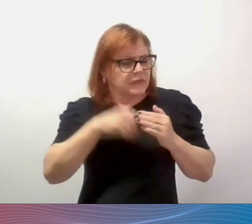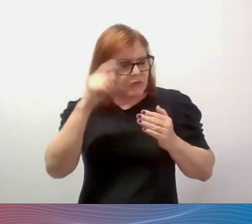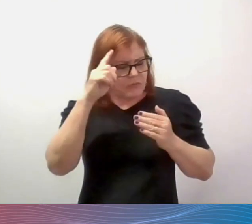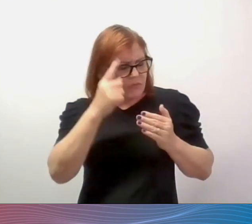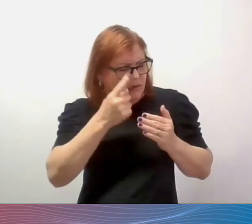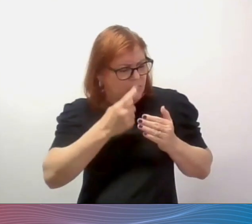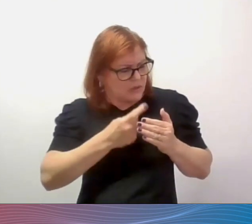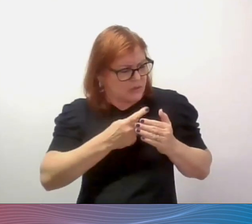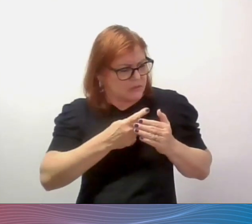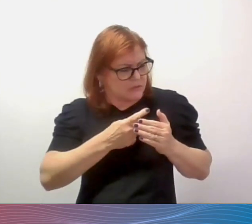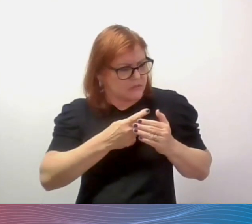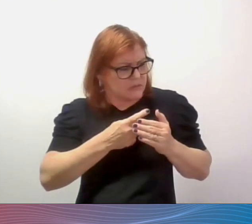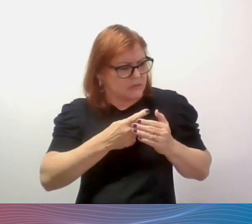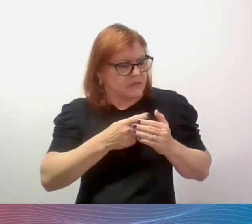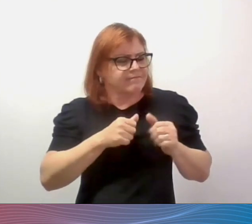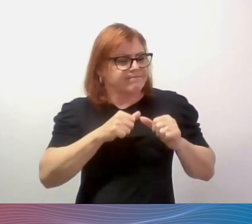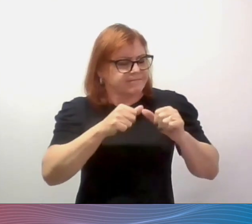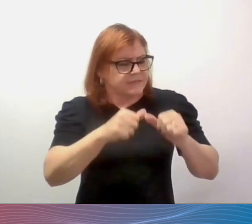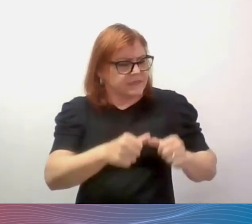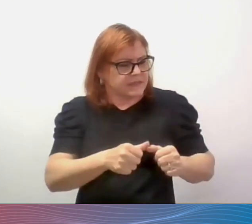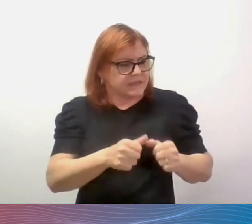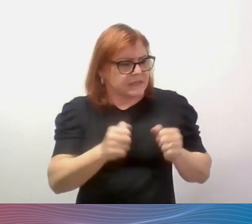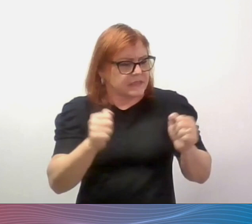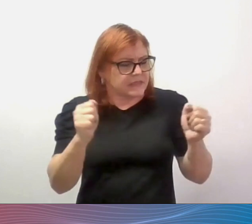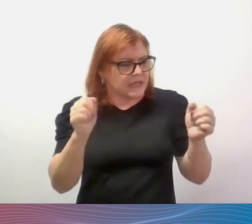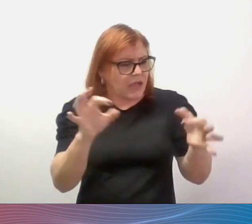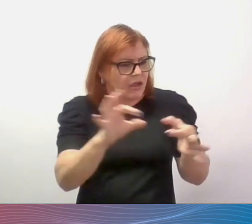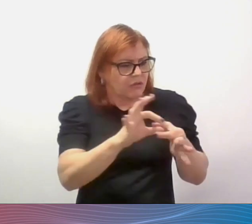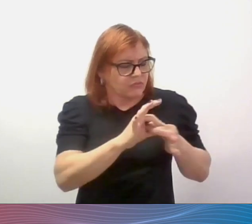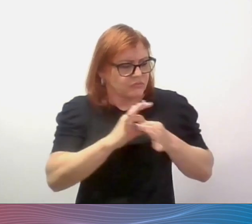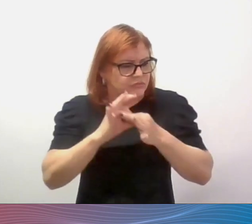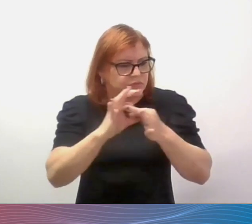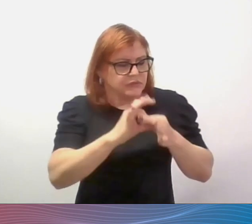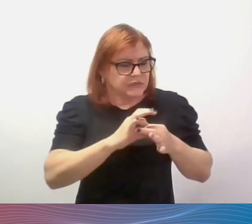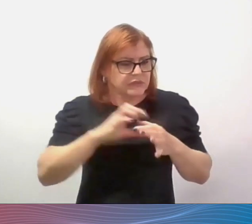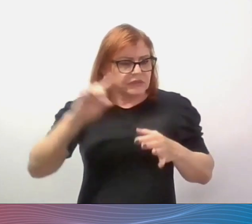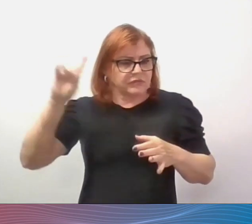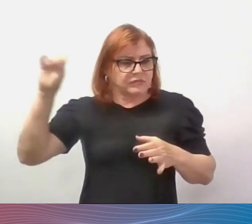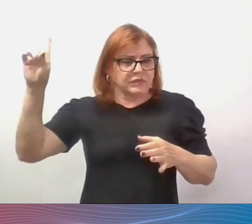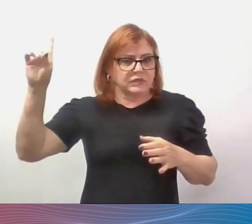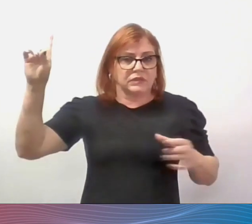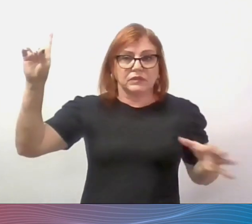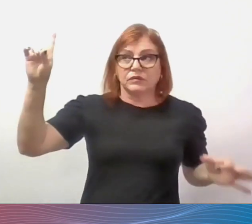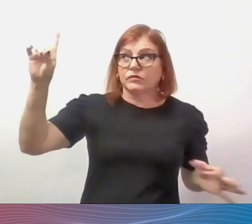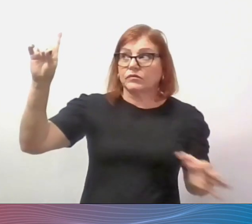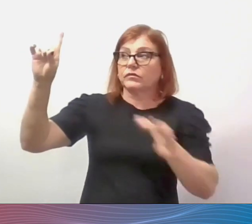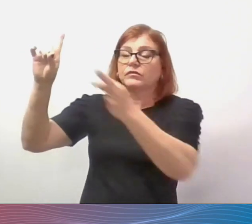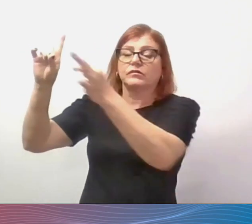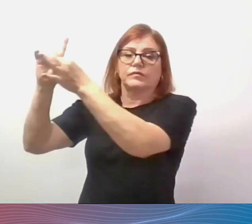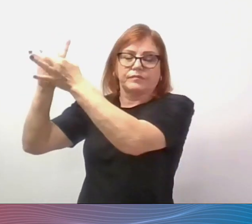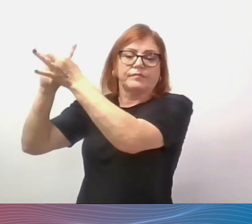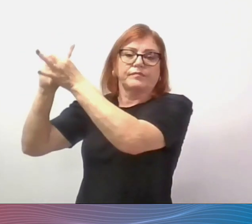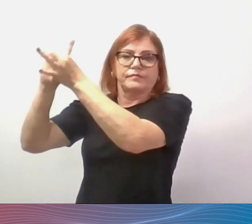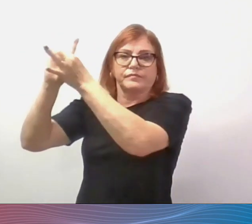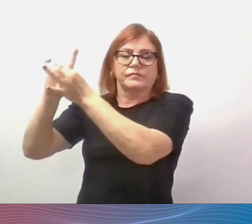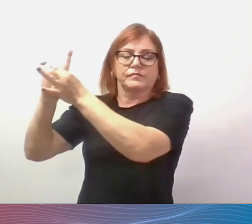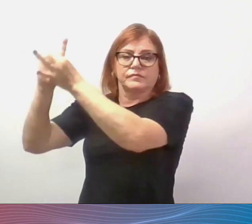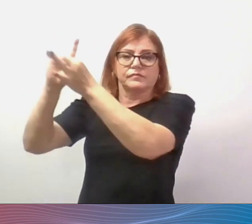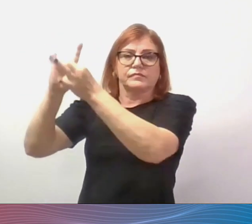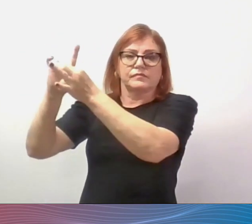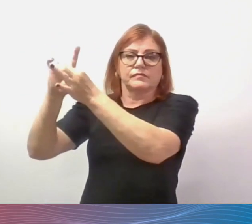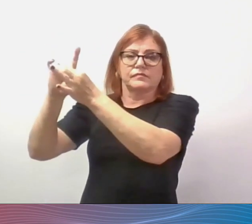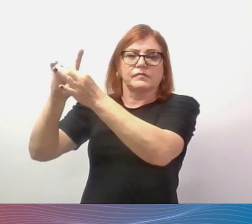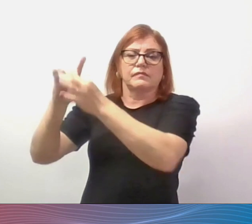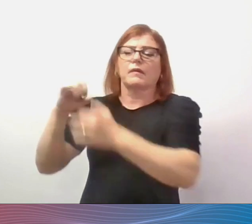nele. Now he who keeps his commandments abides in him, and he in him. Como é importante permanecer na palavra.